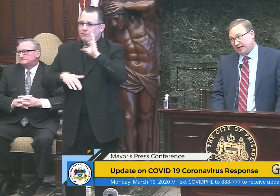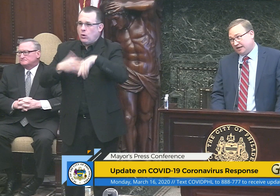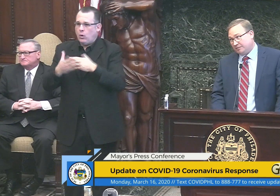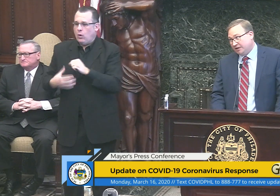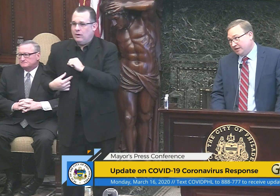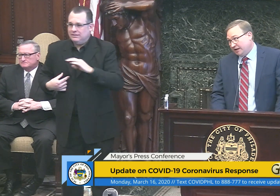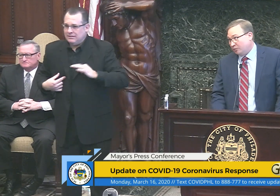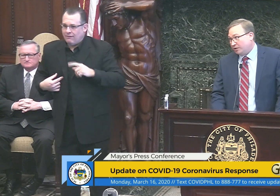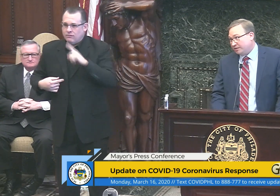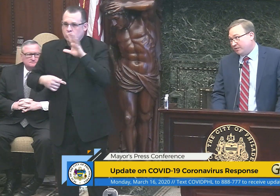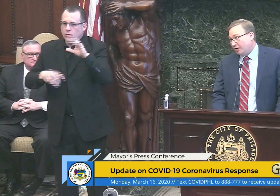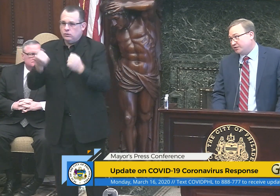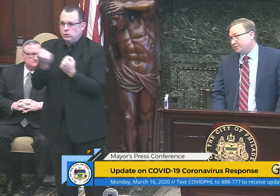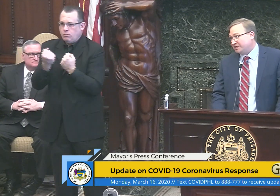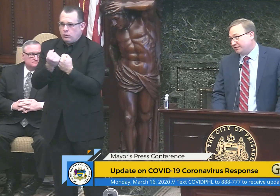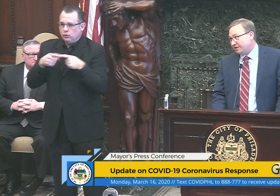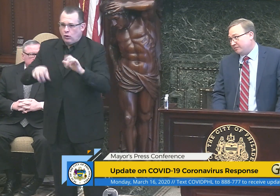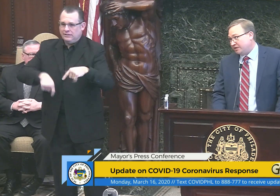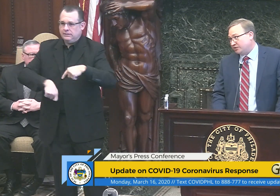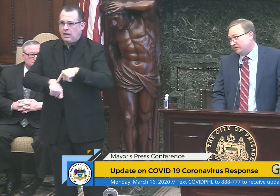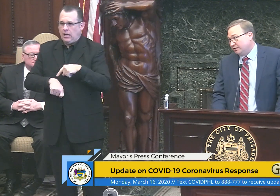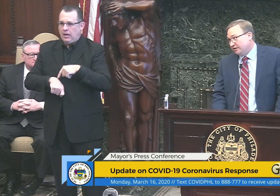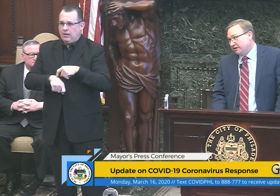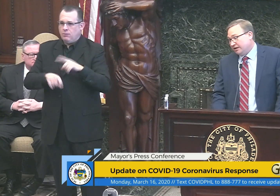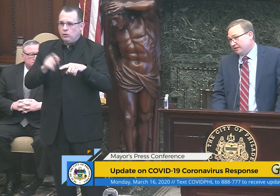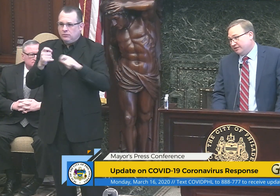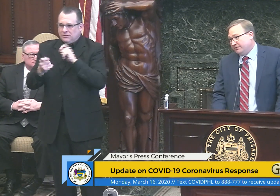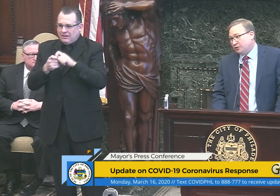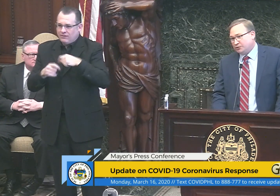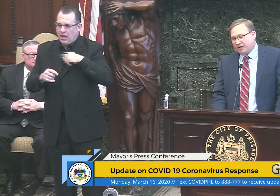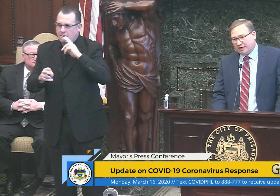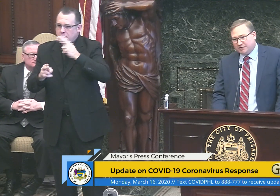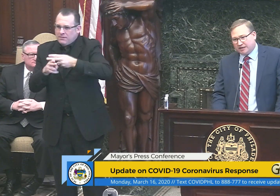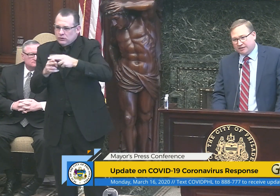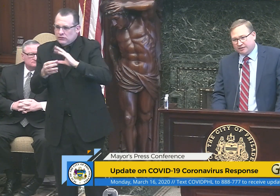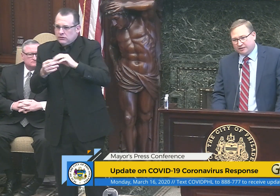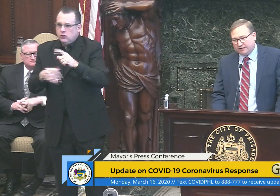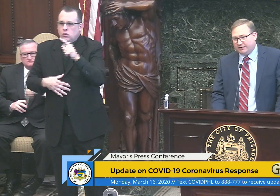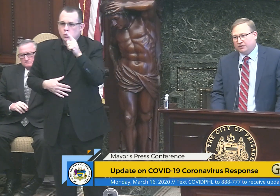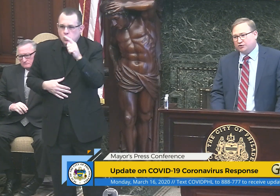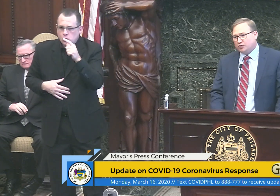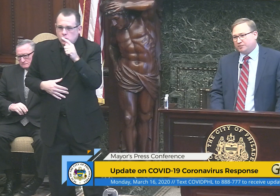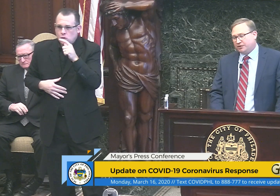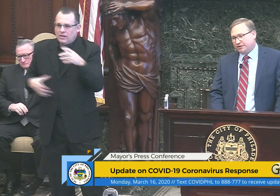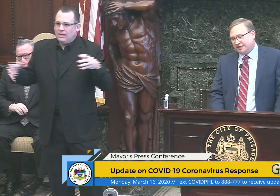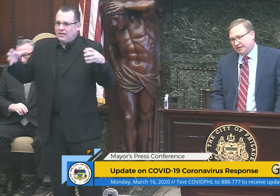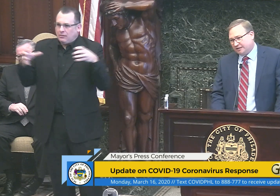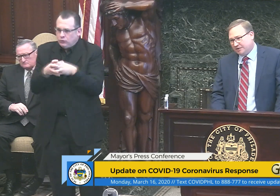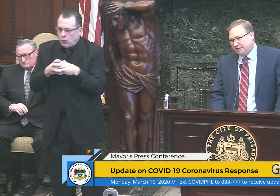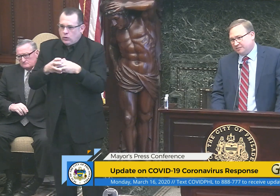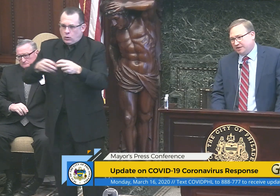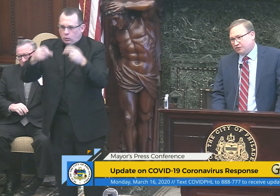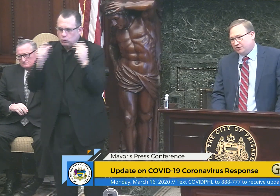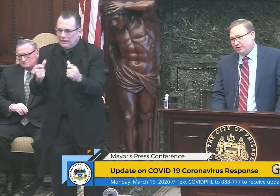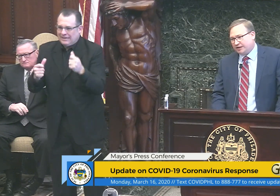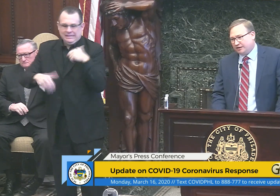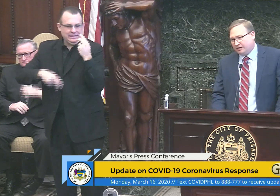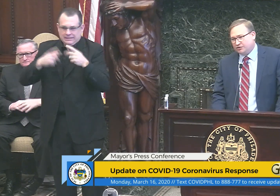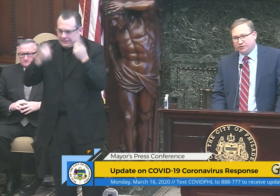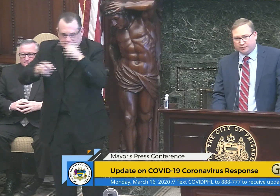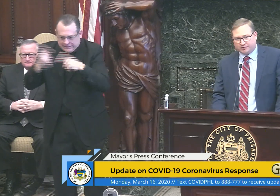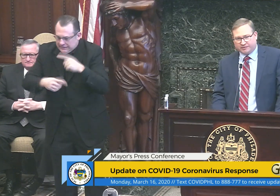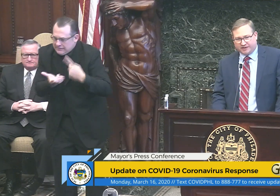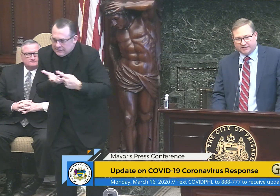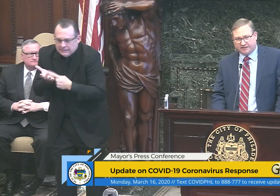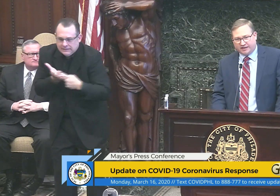this time, and want to also specifically mention the folks who came together in a very short period of time to make sure that